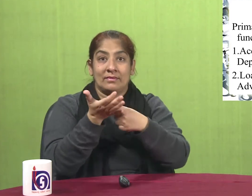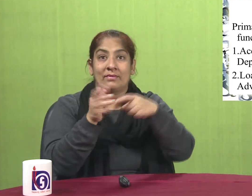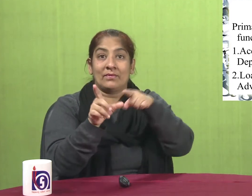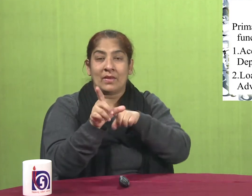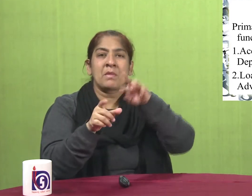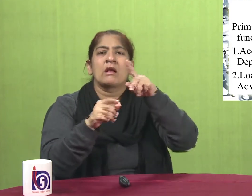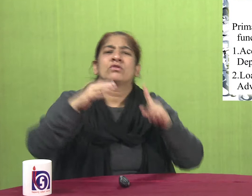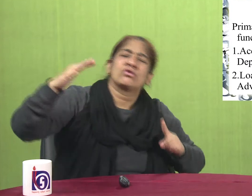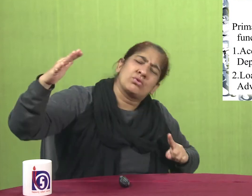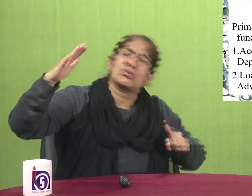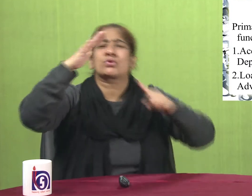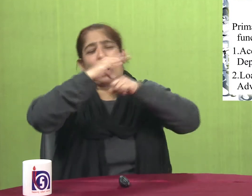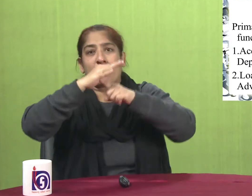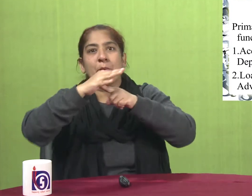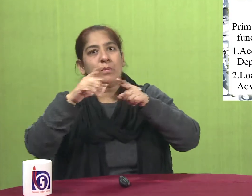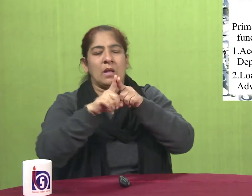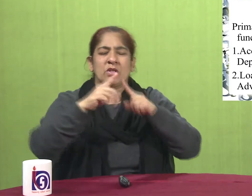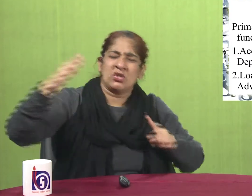It says that